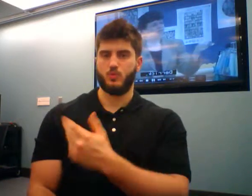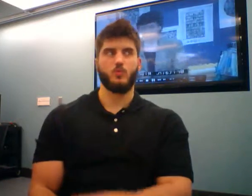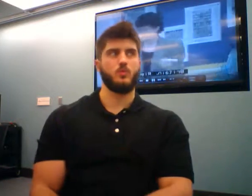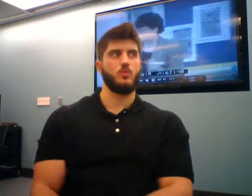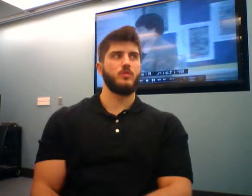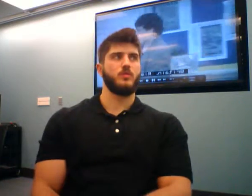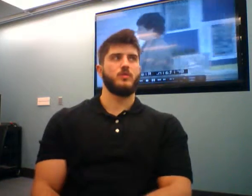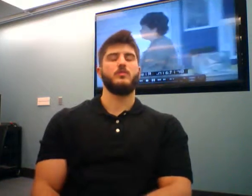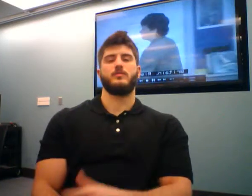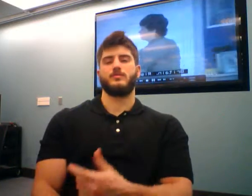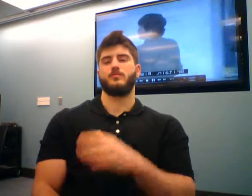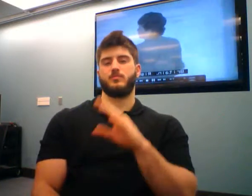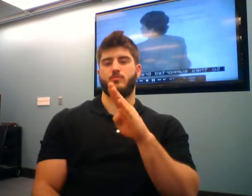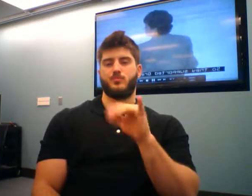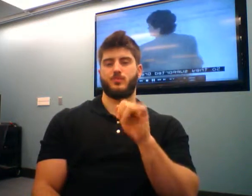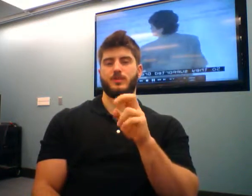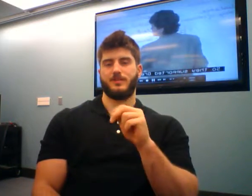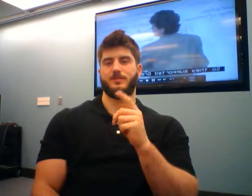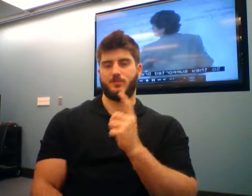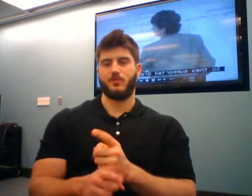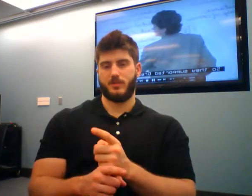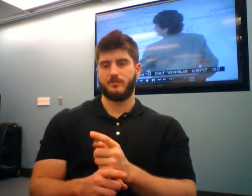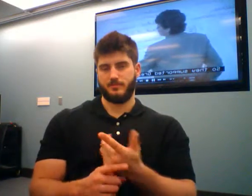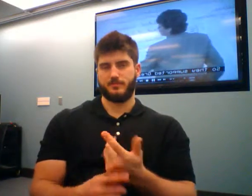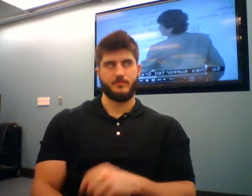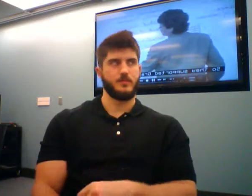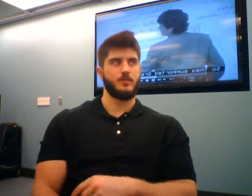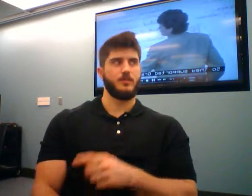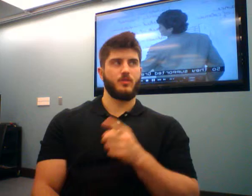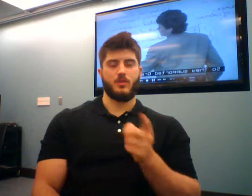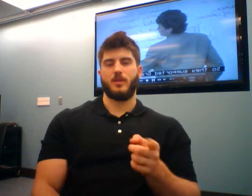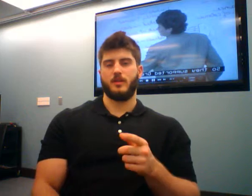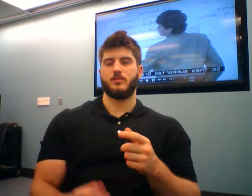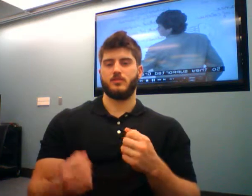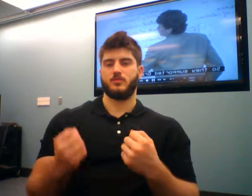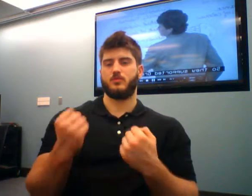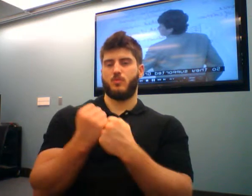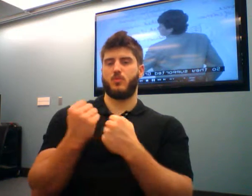Great Britain, right? So they supported Great Britain.